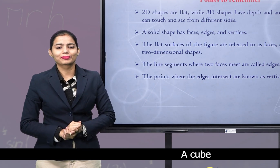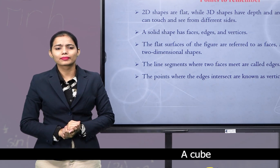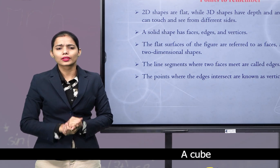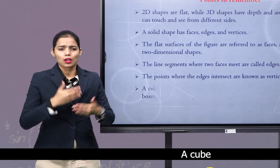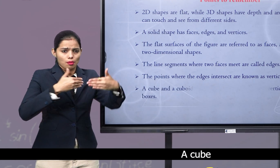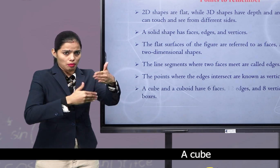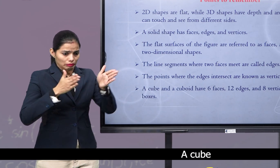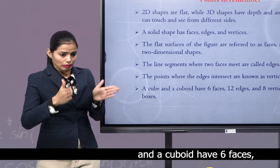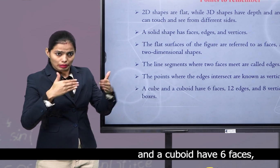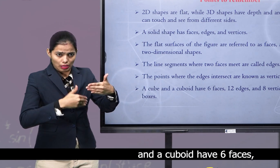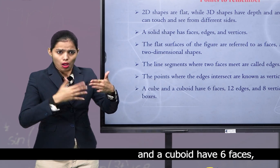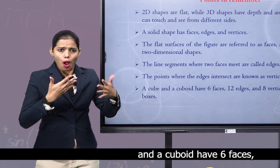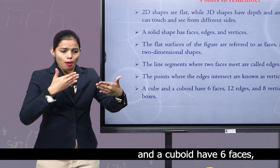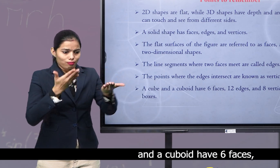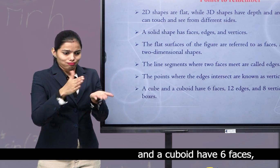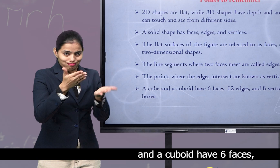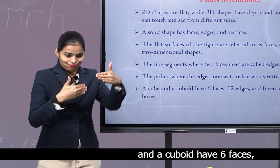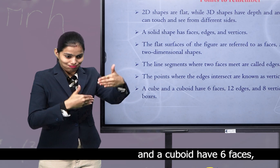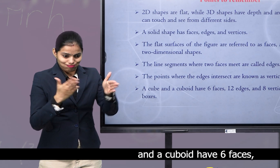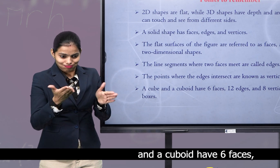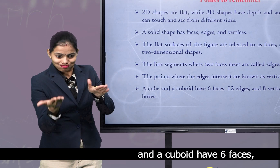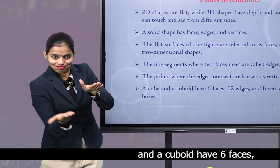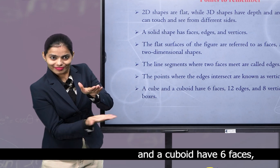A cube and cuboid have 6 faces,